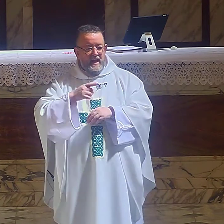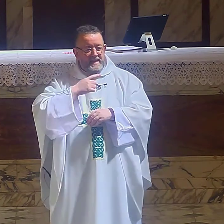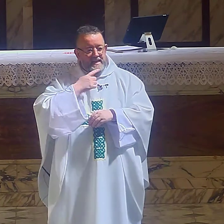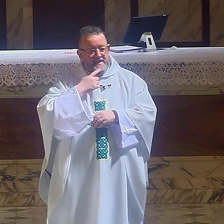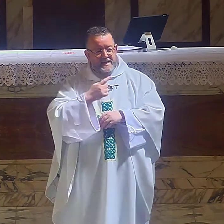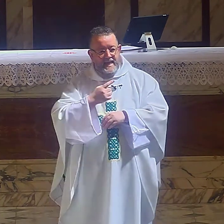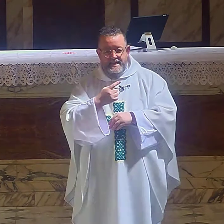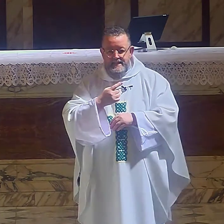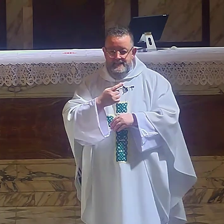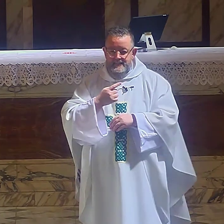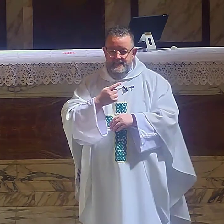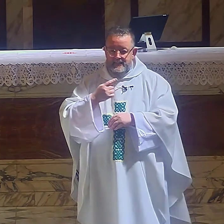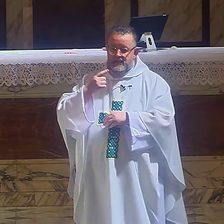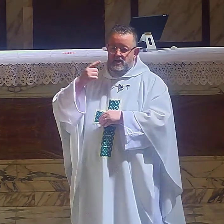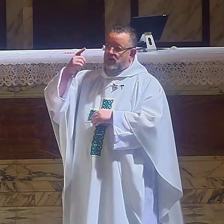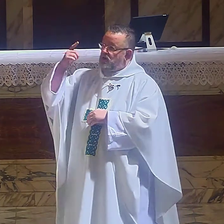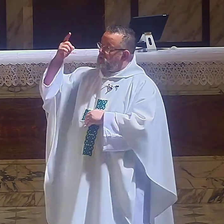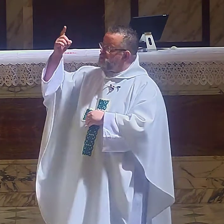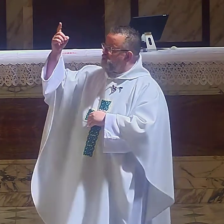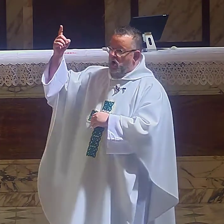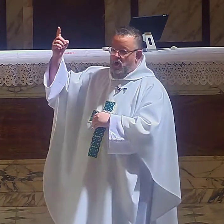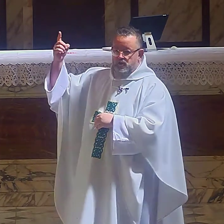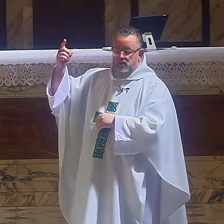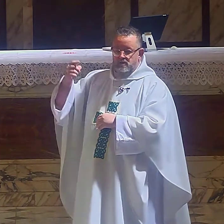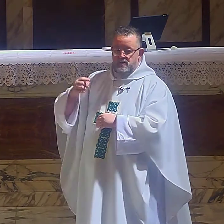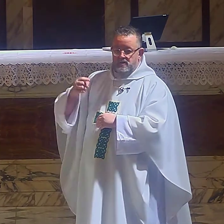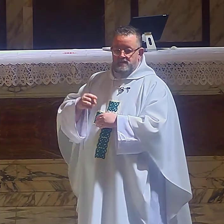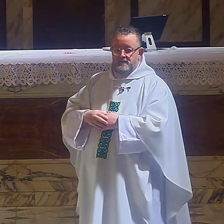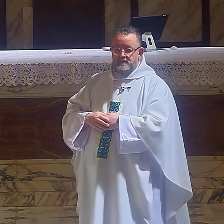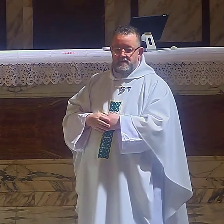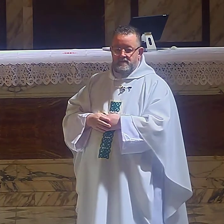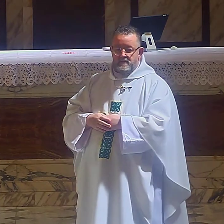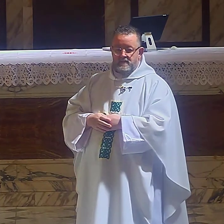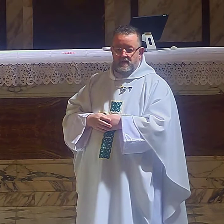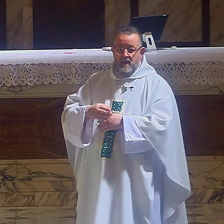And he says to God,